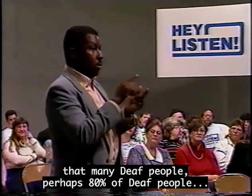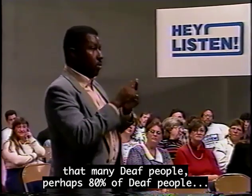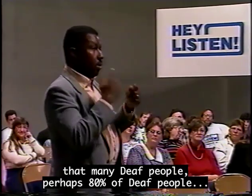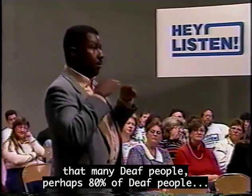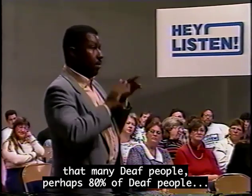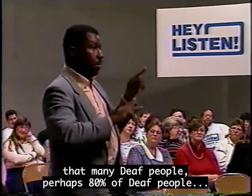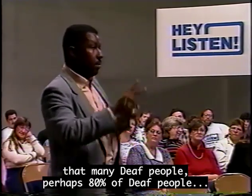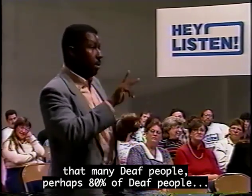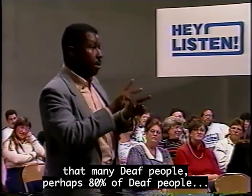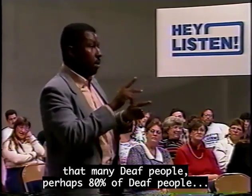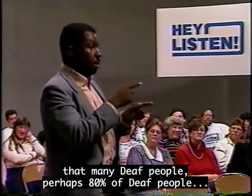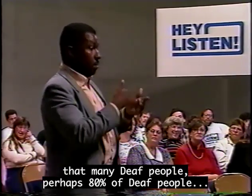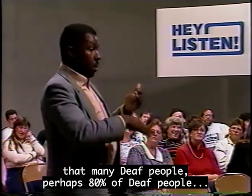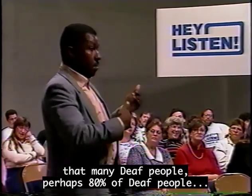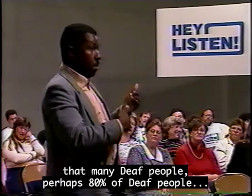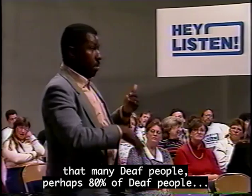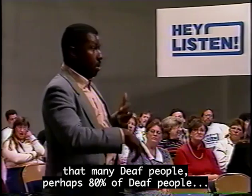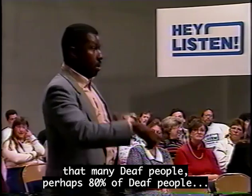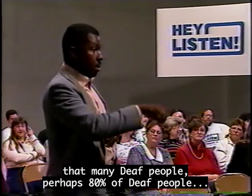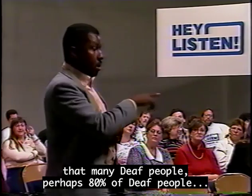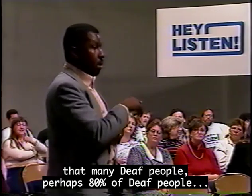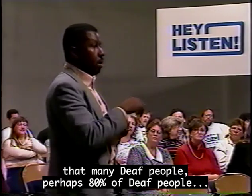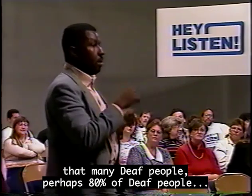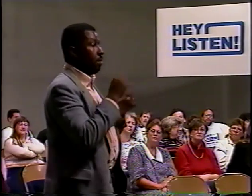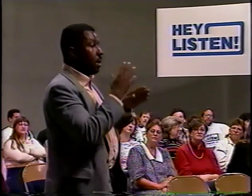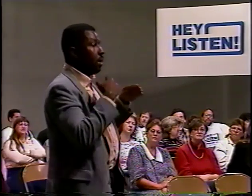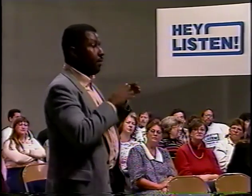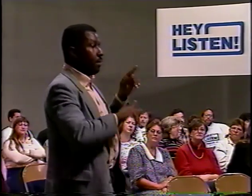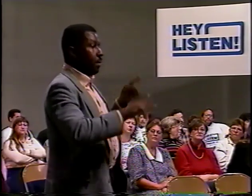perhaps 80% of deaf people,